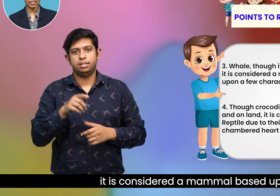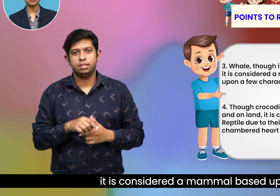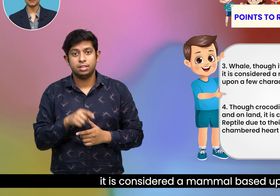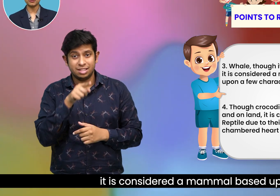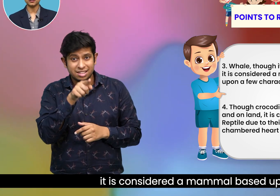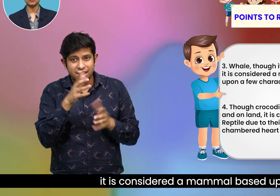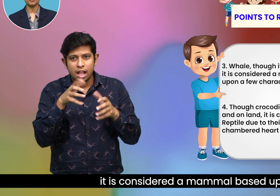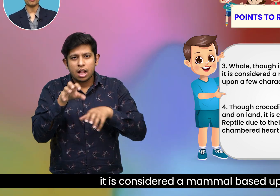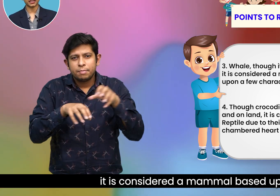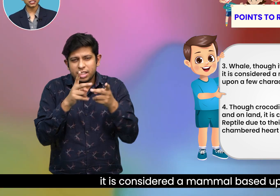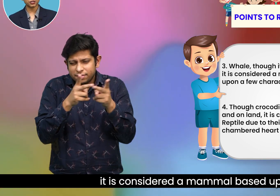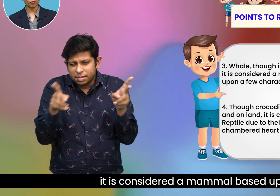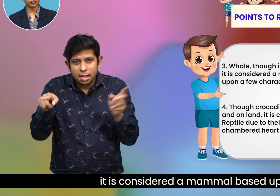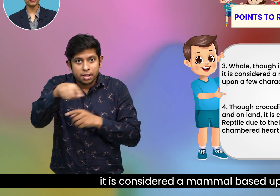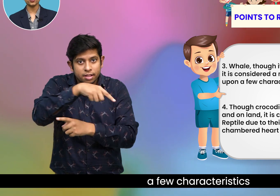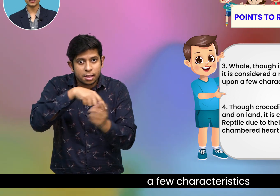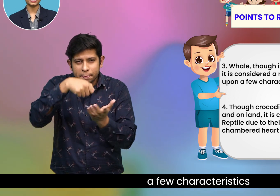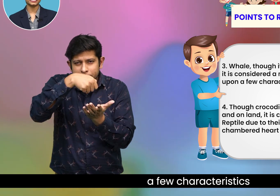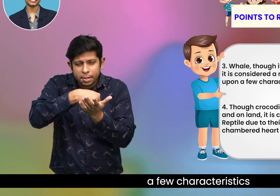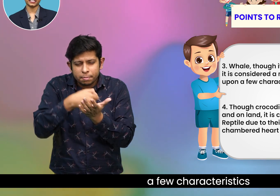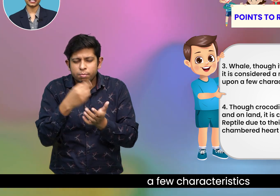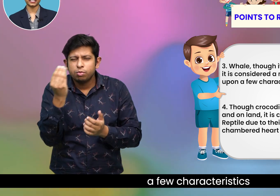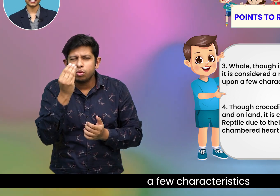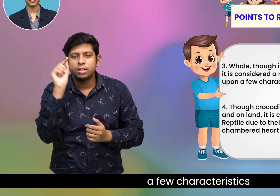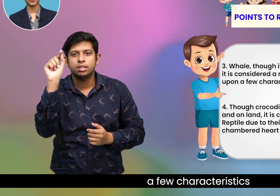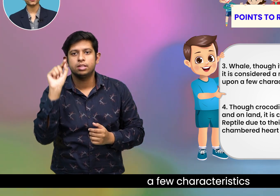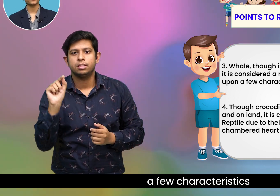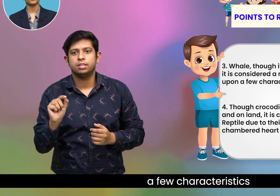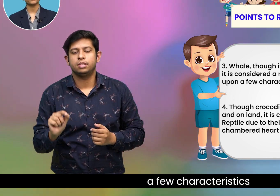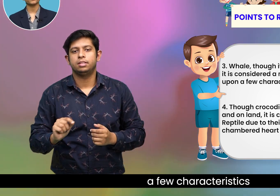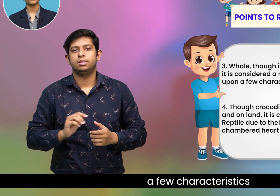considered as mammal based upon a few characteristics.